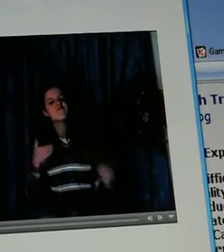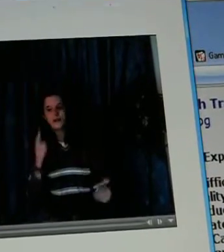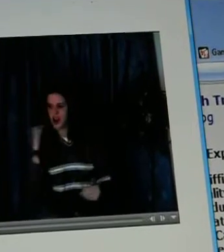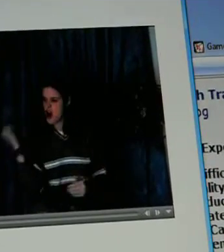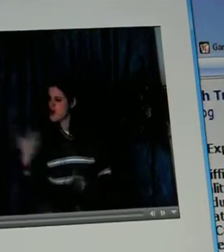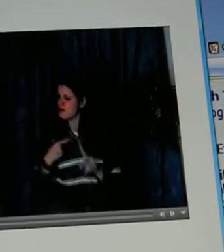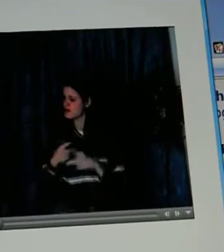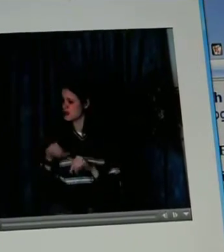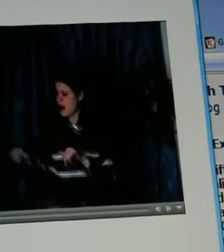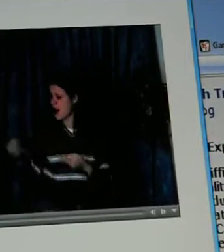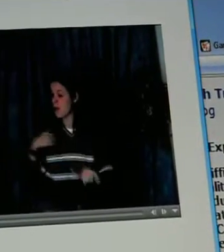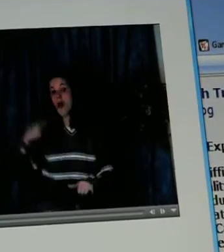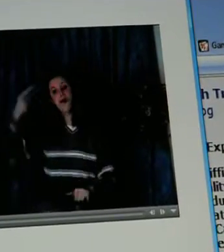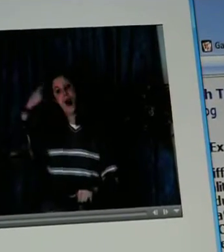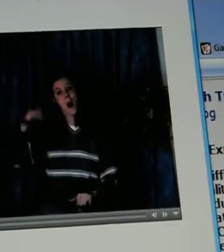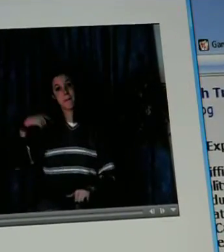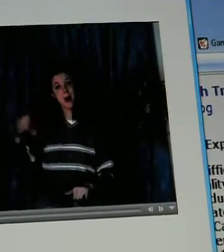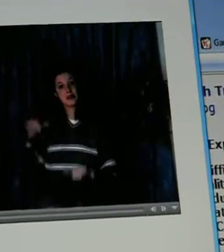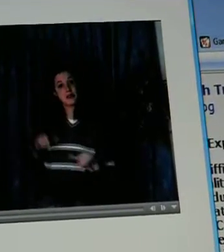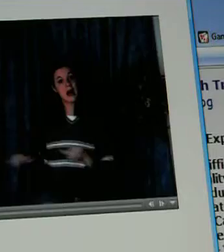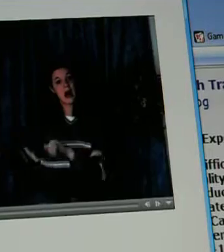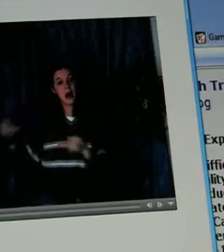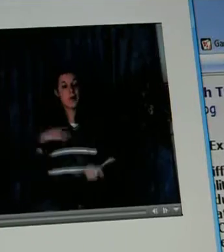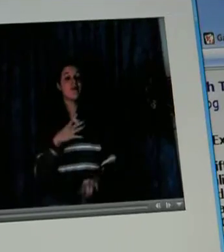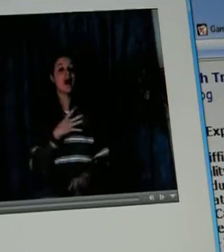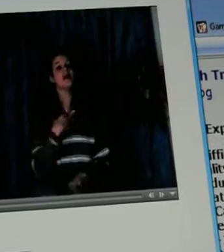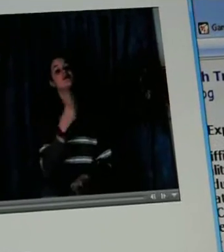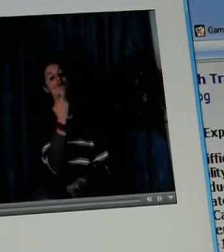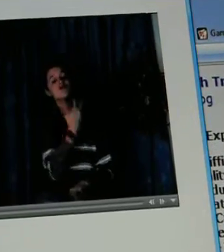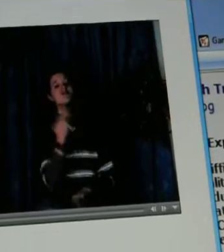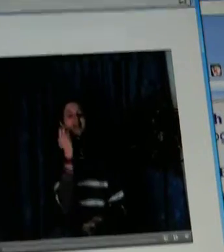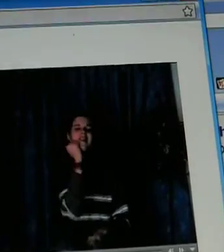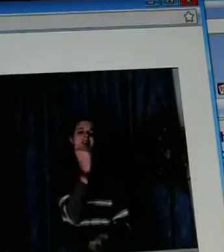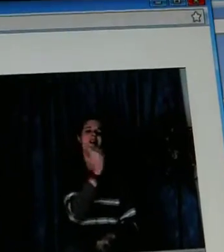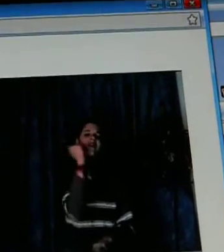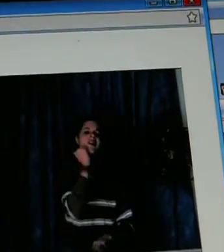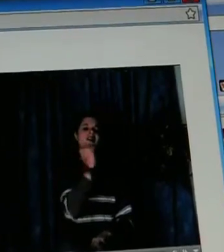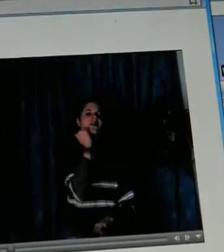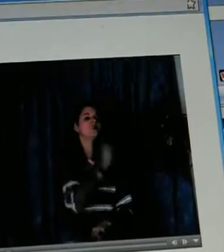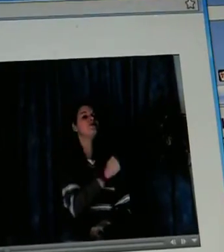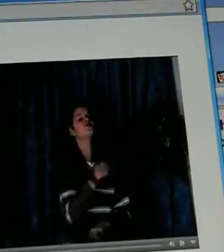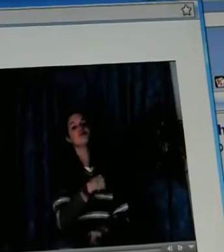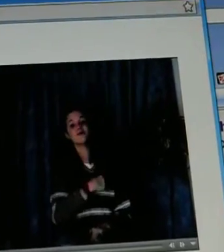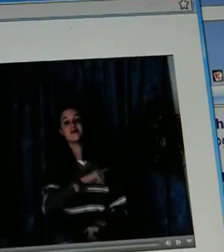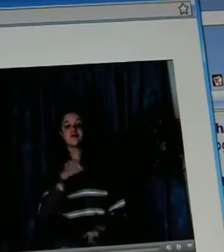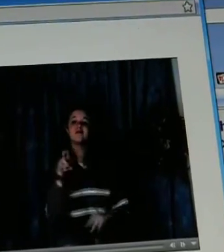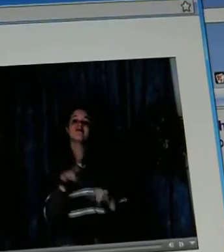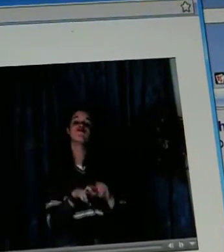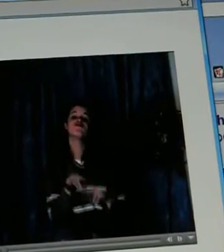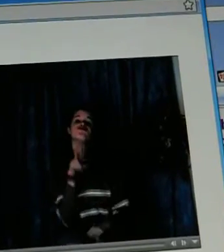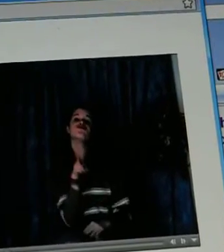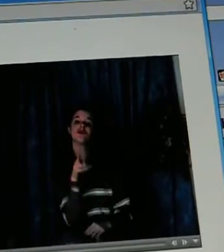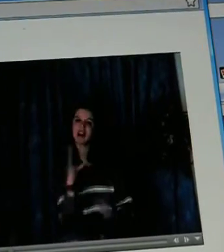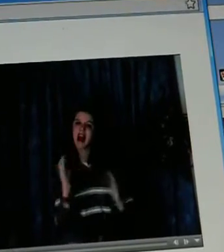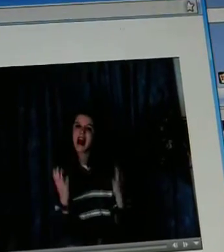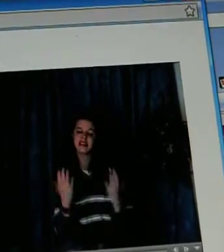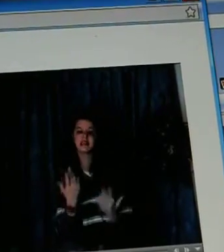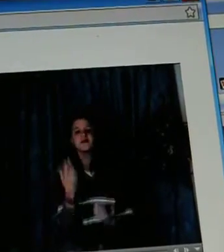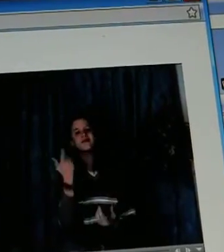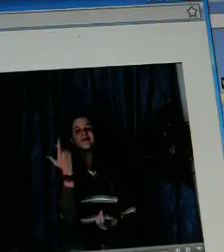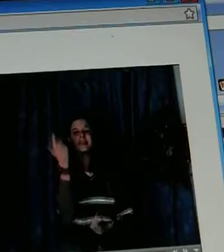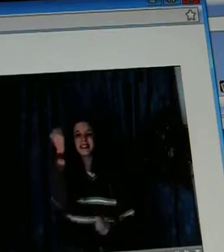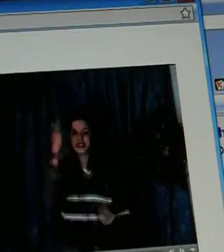etc. And I kind of just tolerated it. I saw the other students in the classroom doing the same thing, so we'd go every day and do these